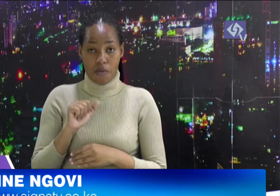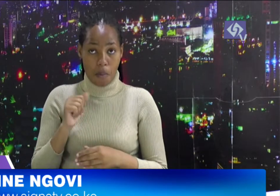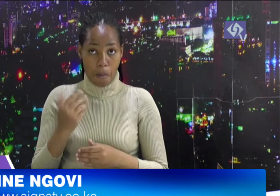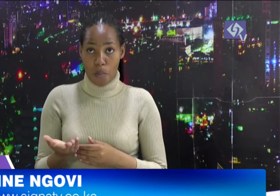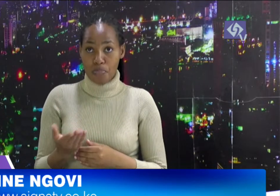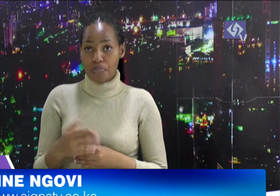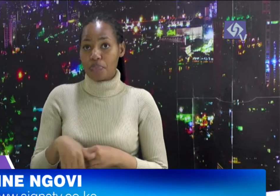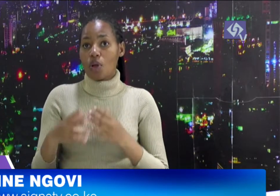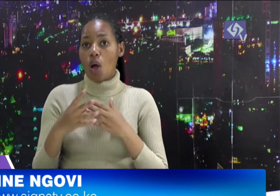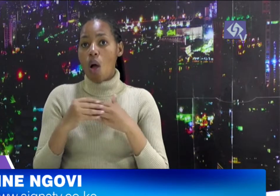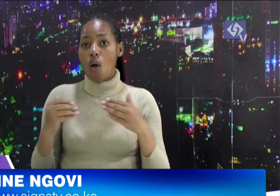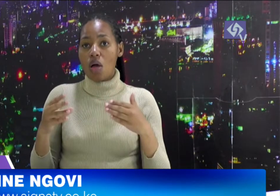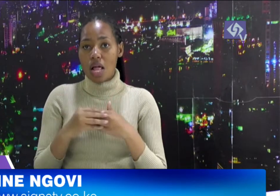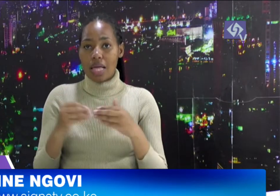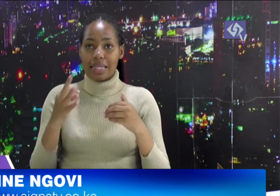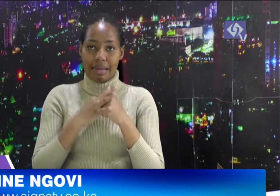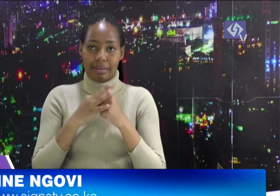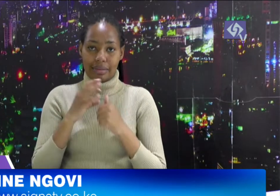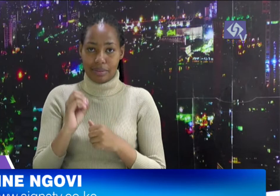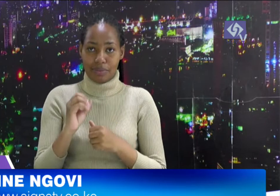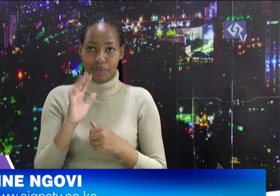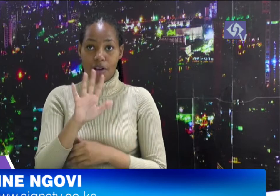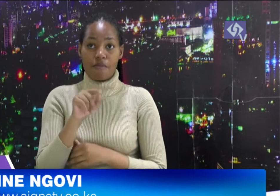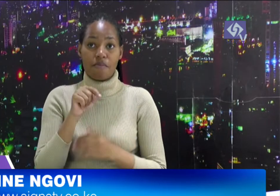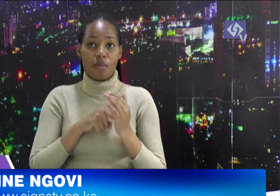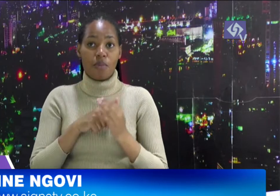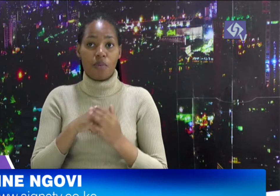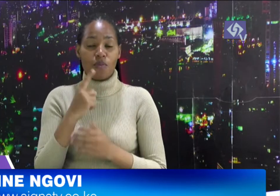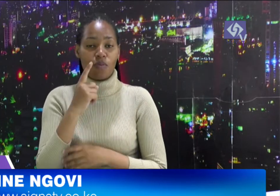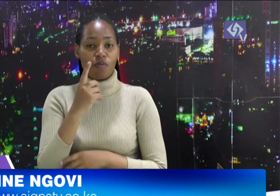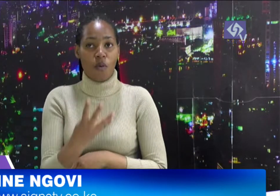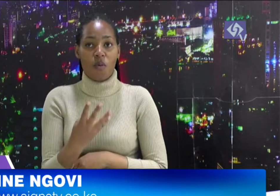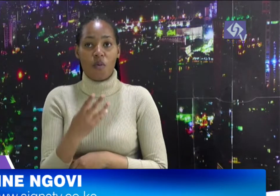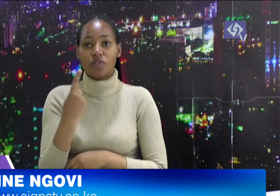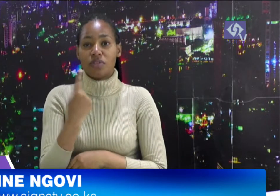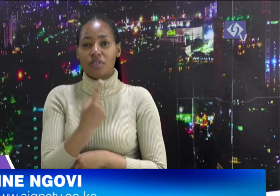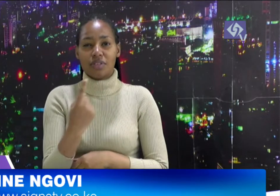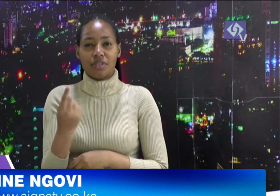by 2.81% from